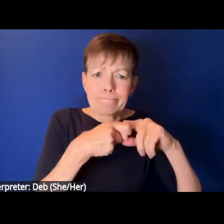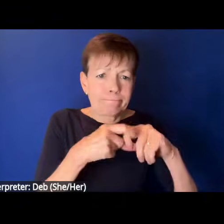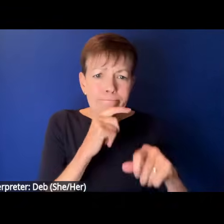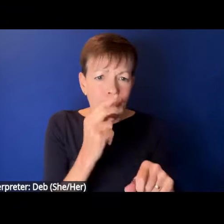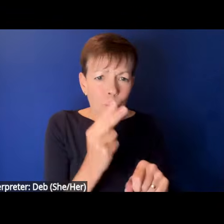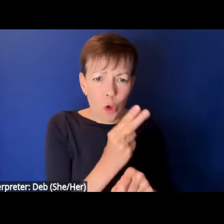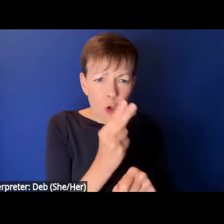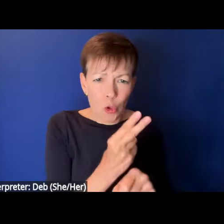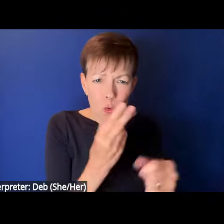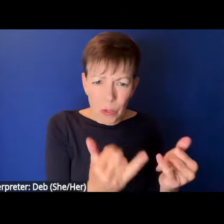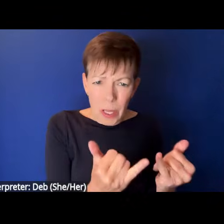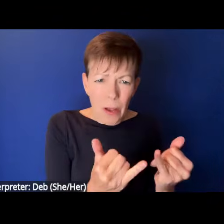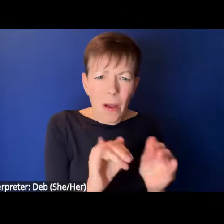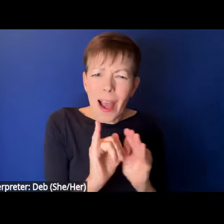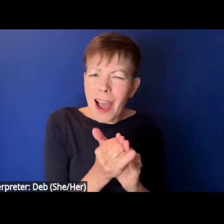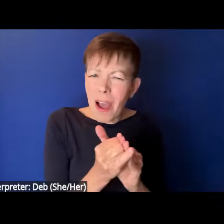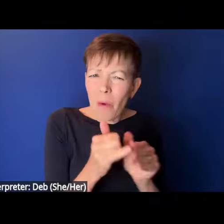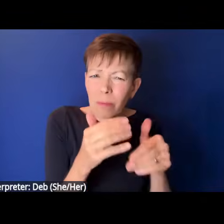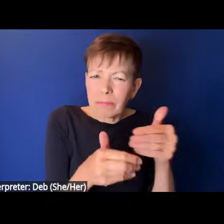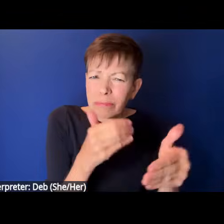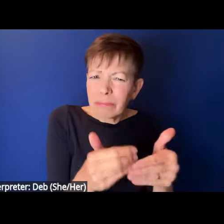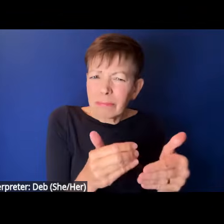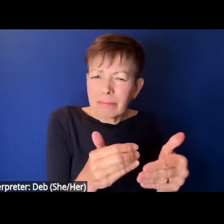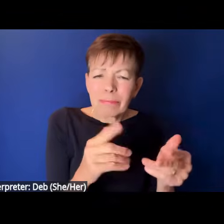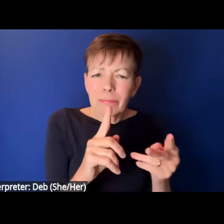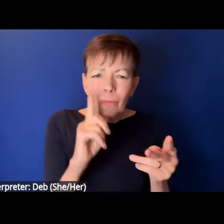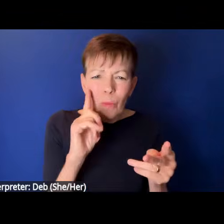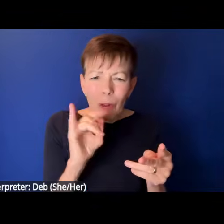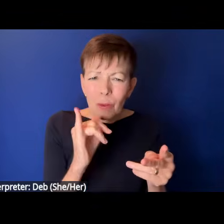to reach decisions?